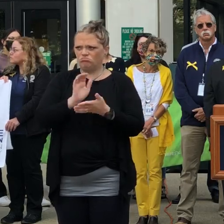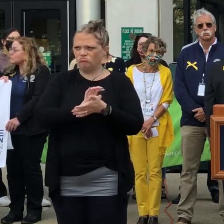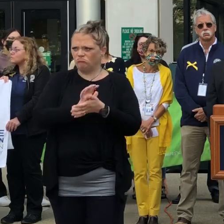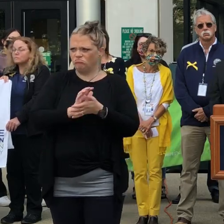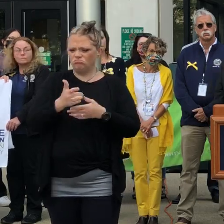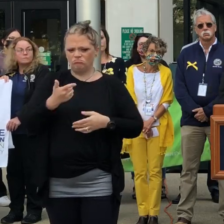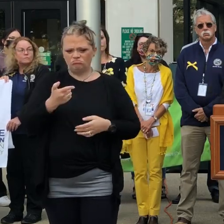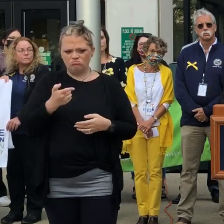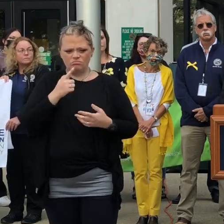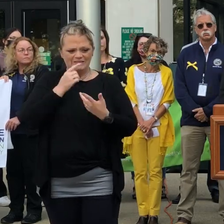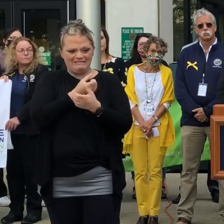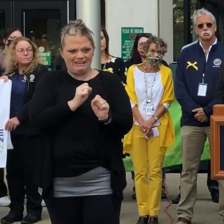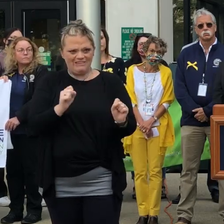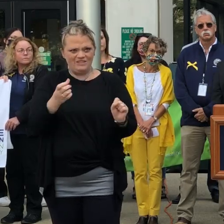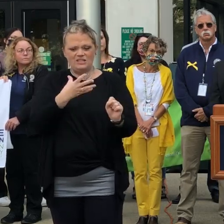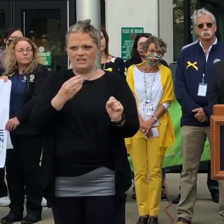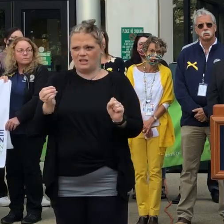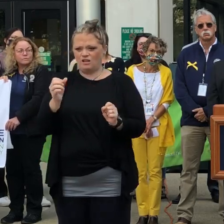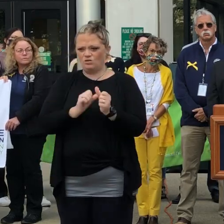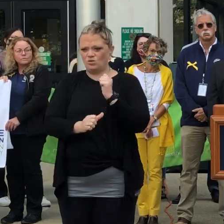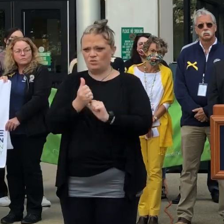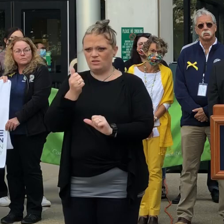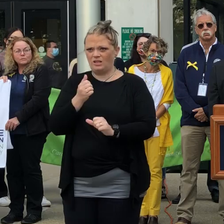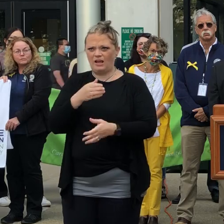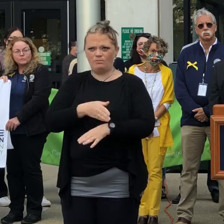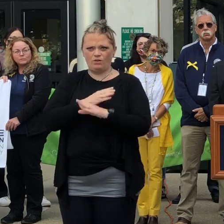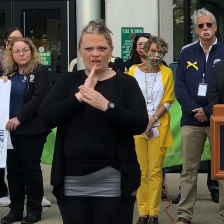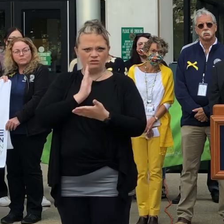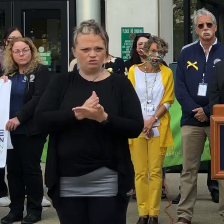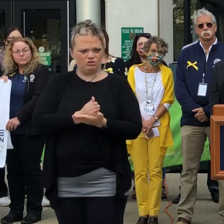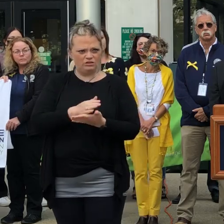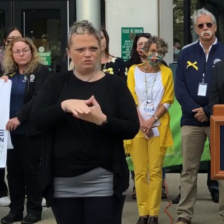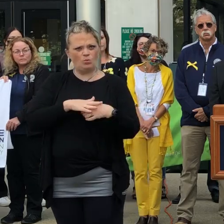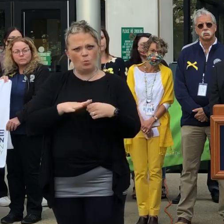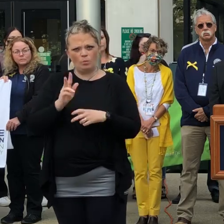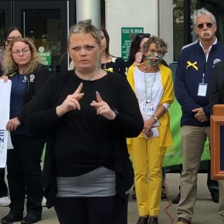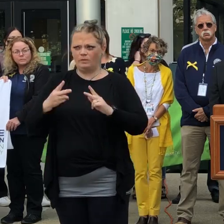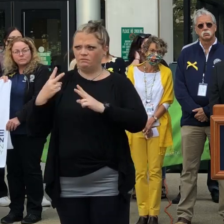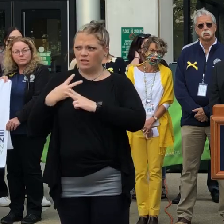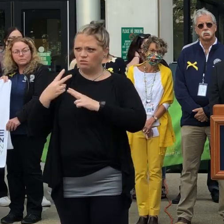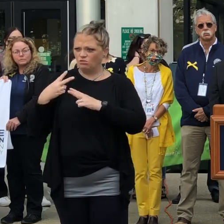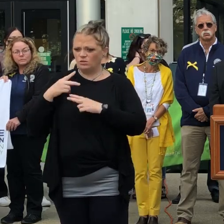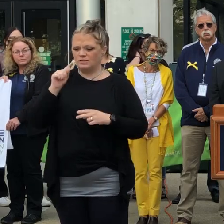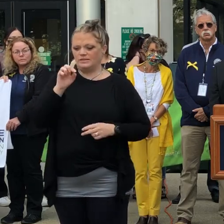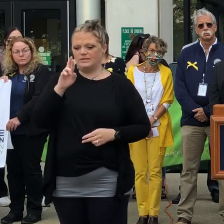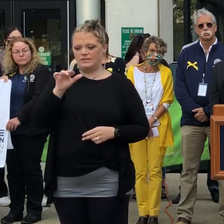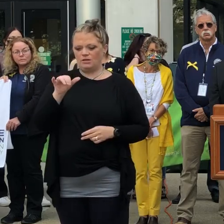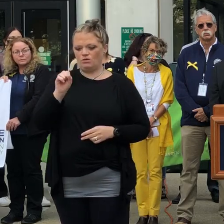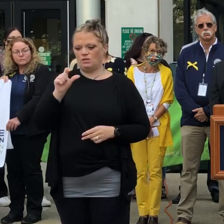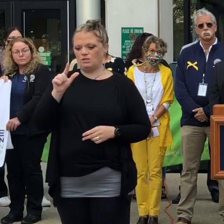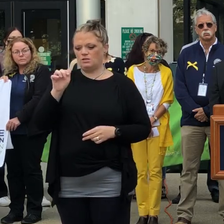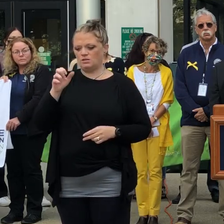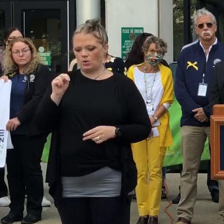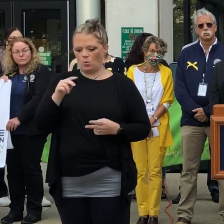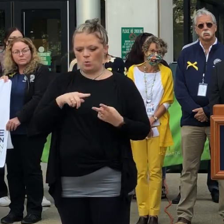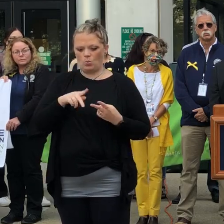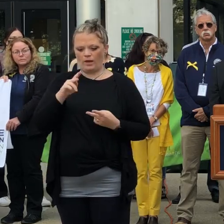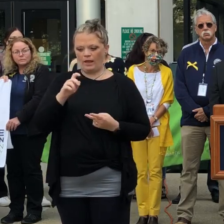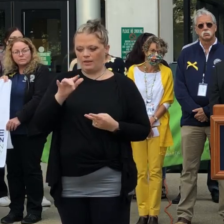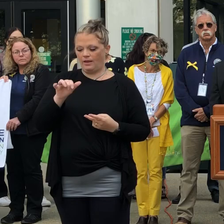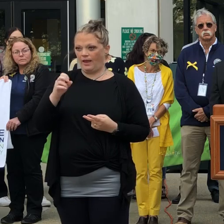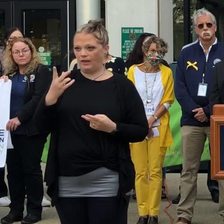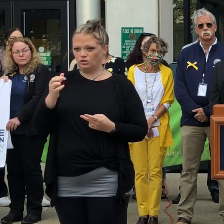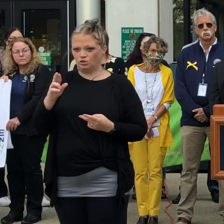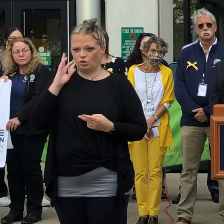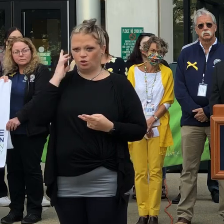and suicide prevention. Local people, veterans, Terry Sloan, Kelly